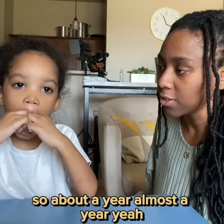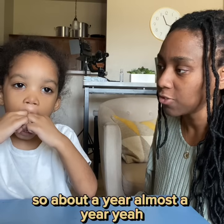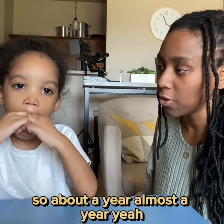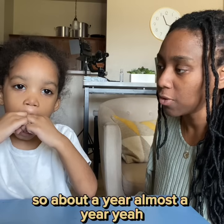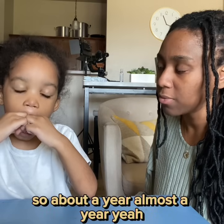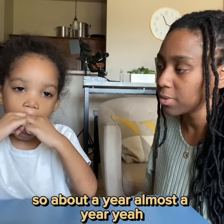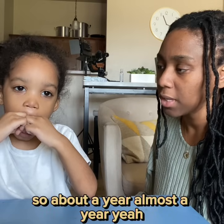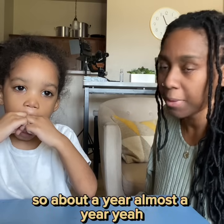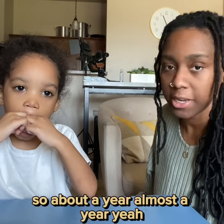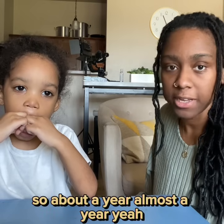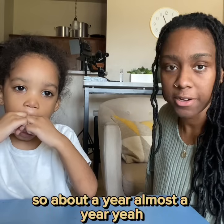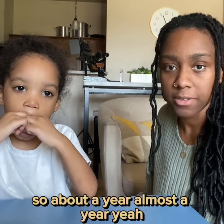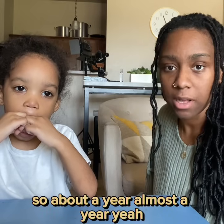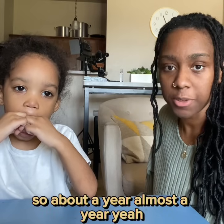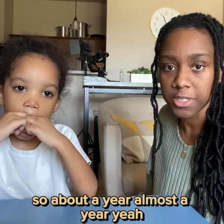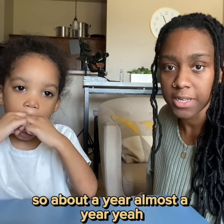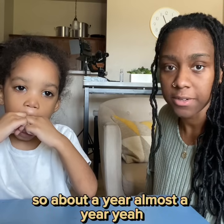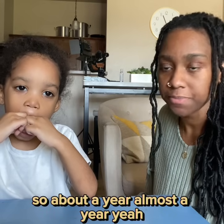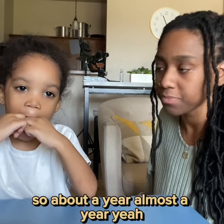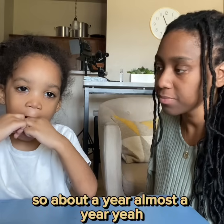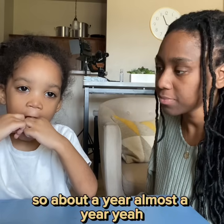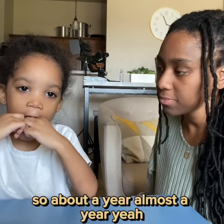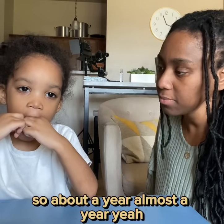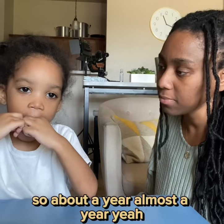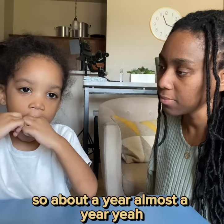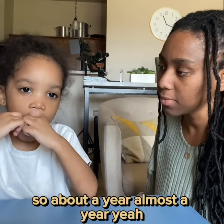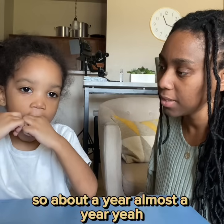So, about a year, almost a year. Yeah.